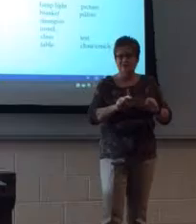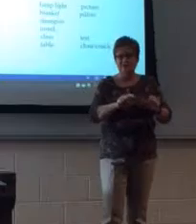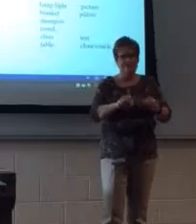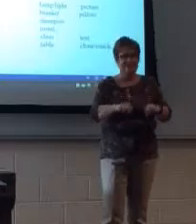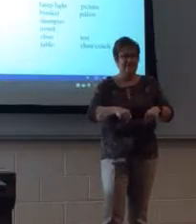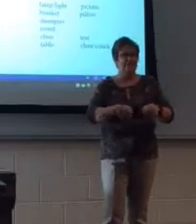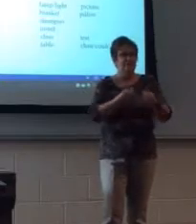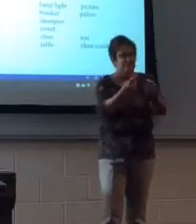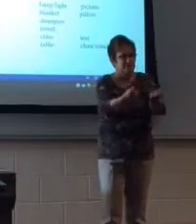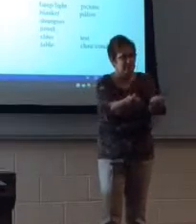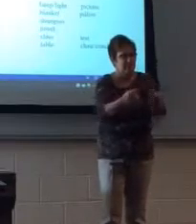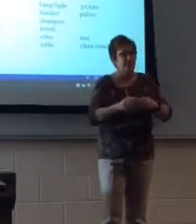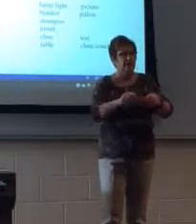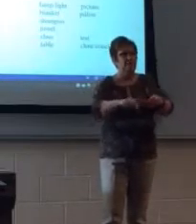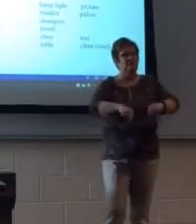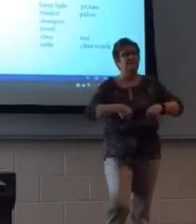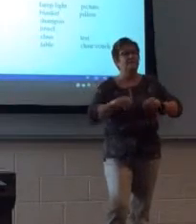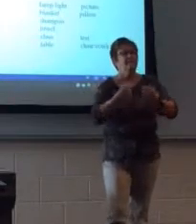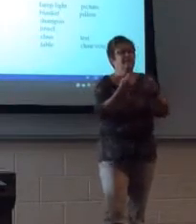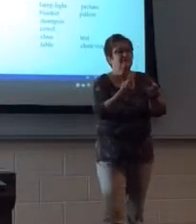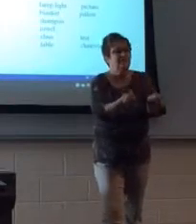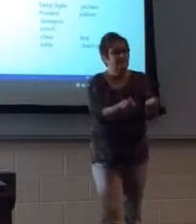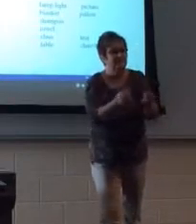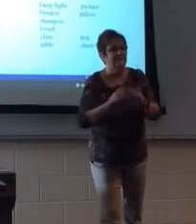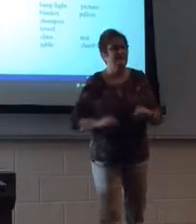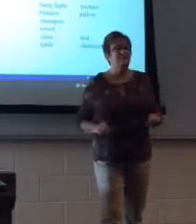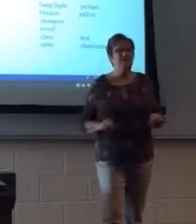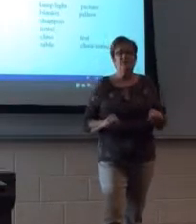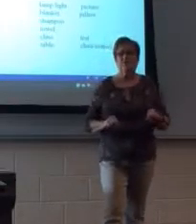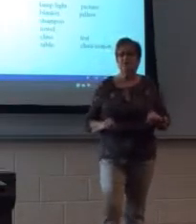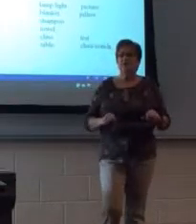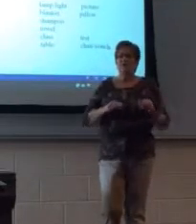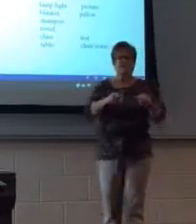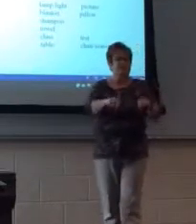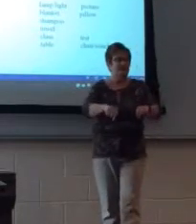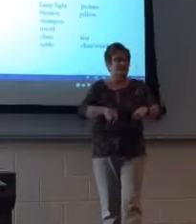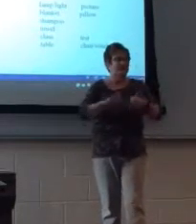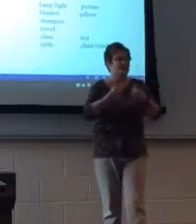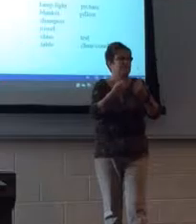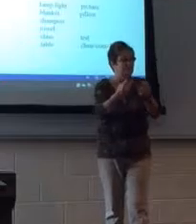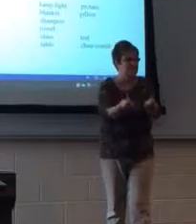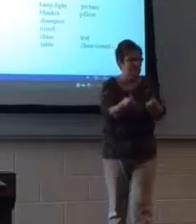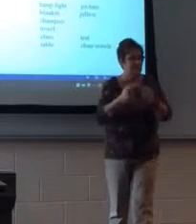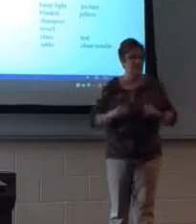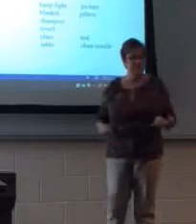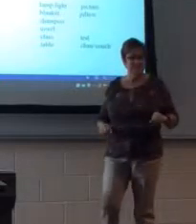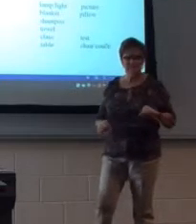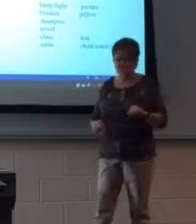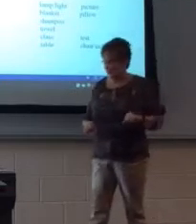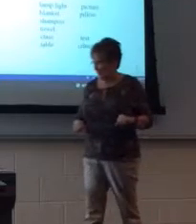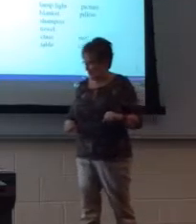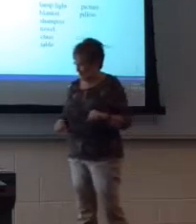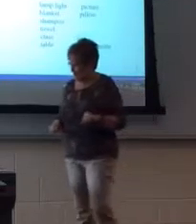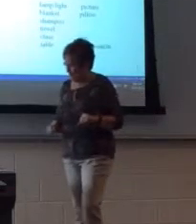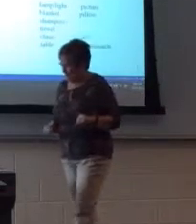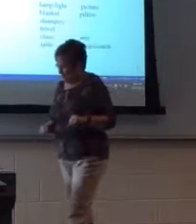just the sign for treat. Like you're giving somebody something. In fact, when we do present in a minute, you'll see it's very similar. Okay?